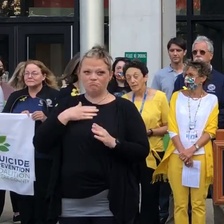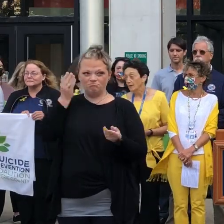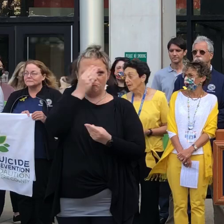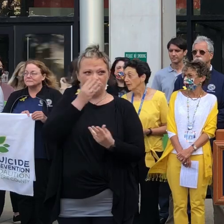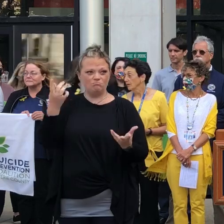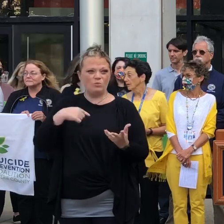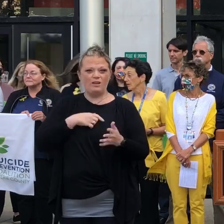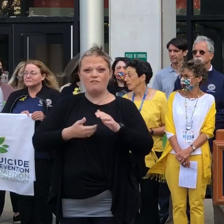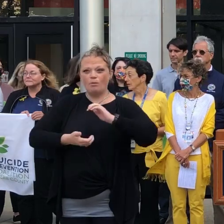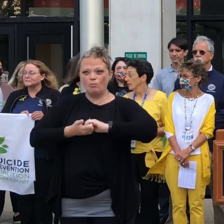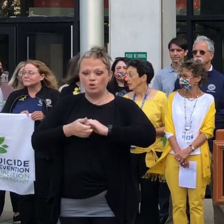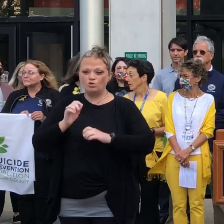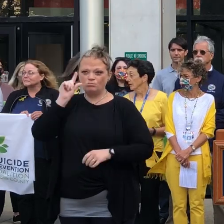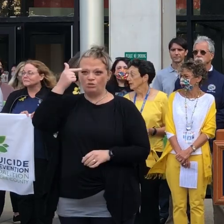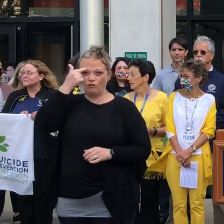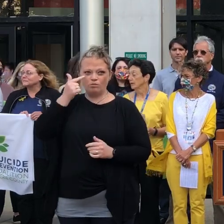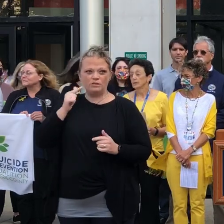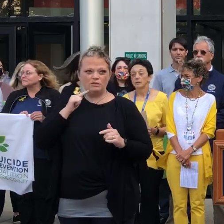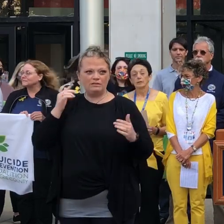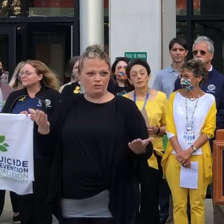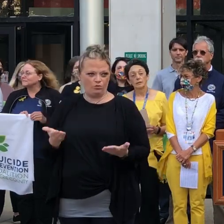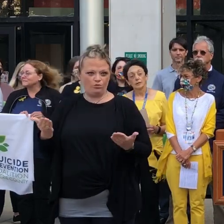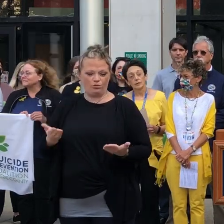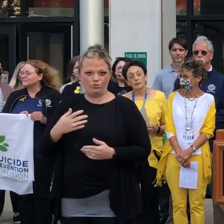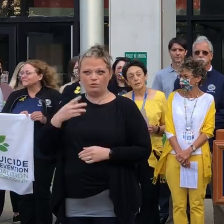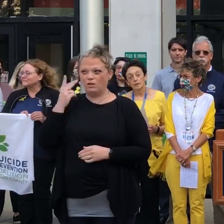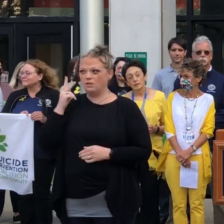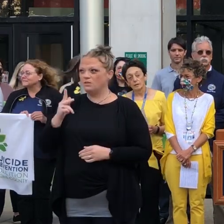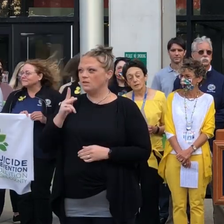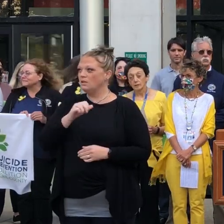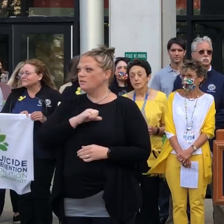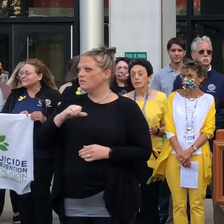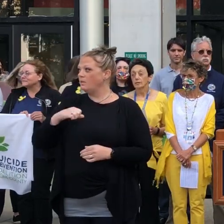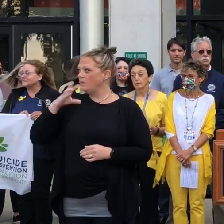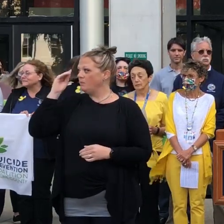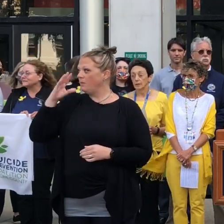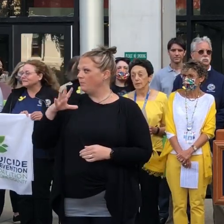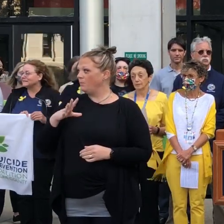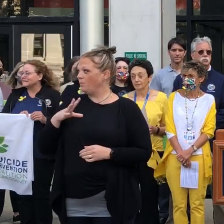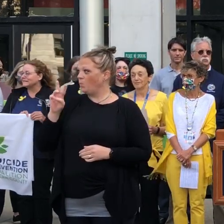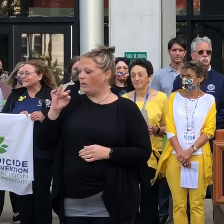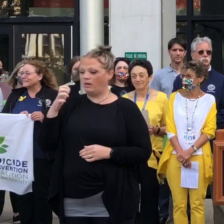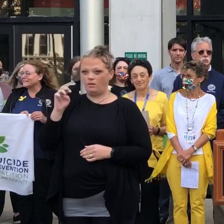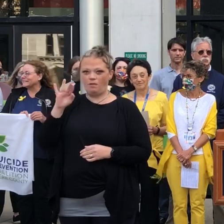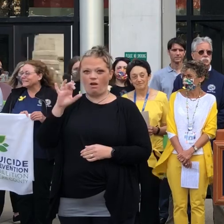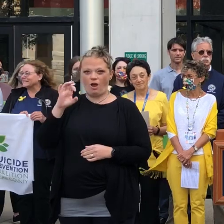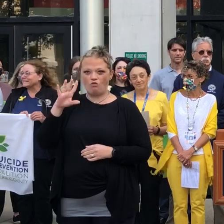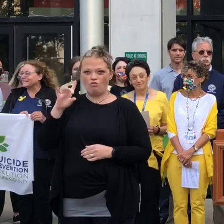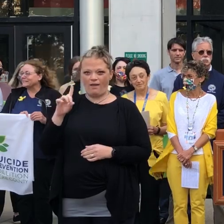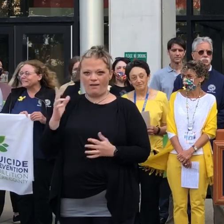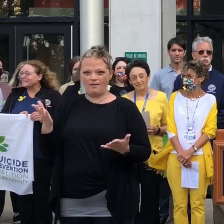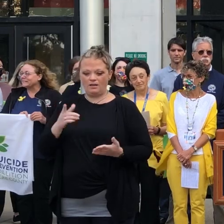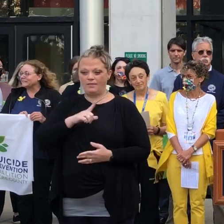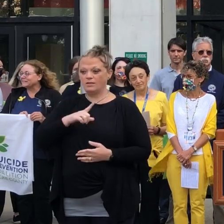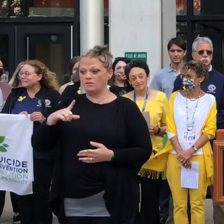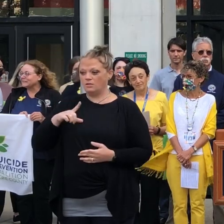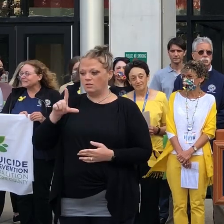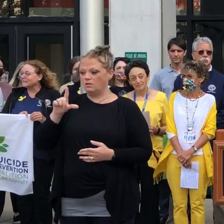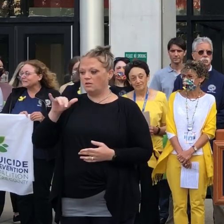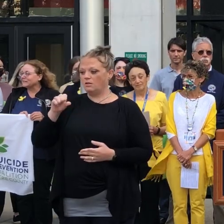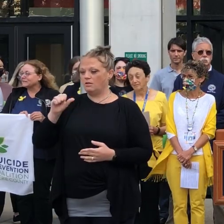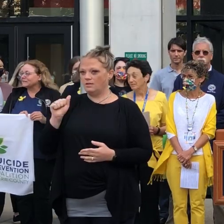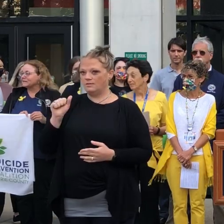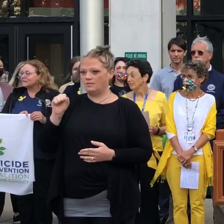our partners in government that are here. I see Assemblymember William Conrad is here, as well as legislators Lisa